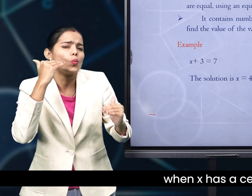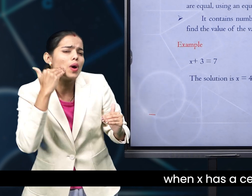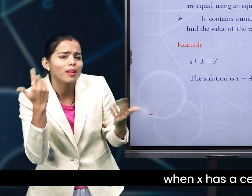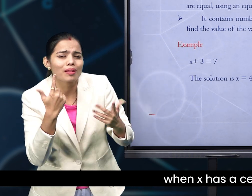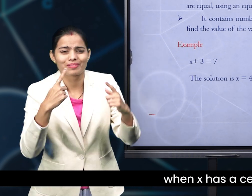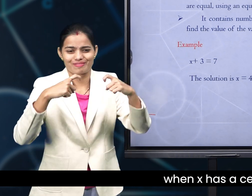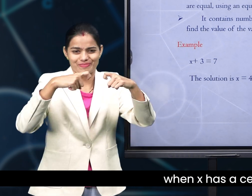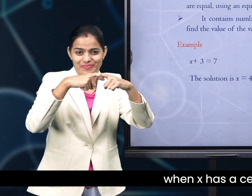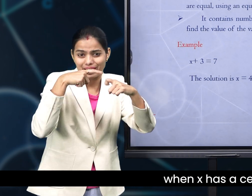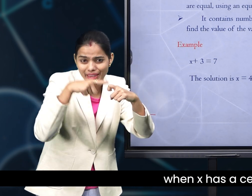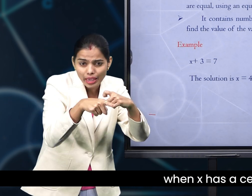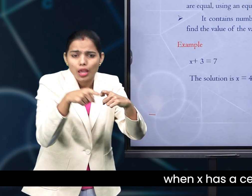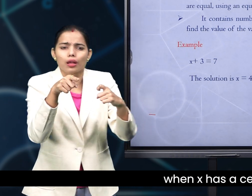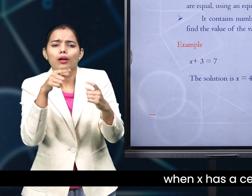has a certain value.